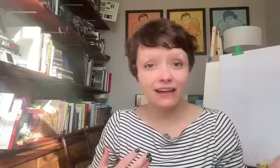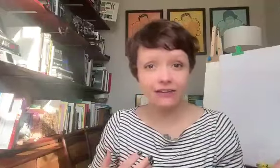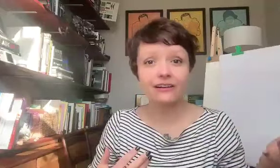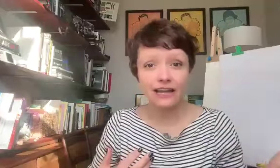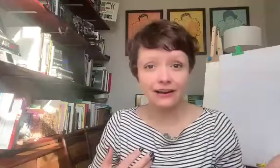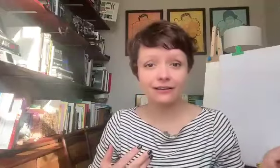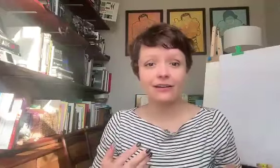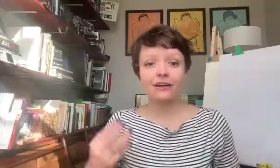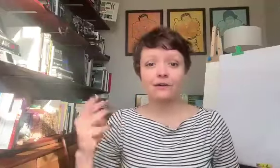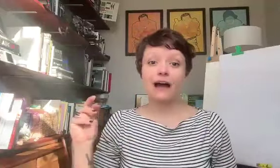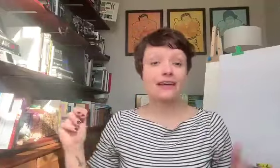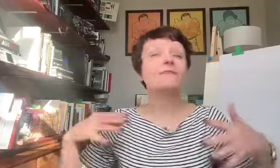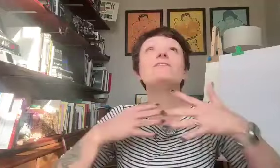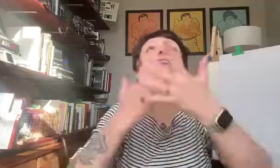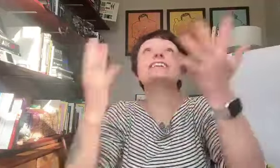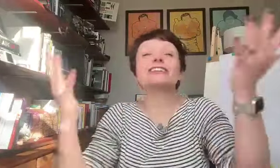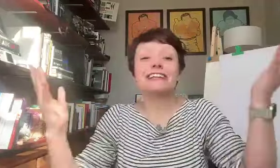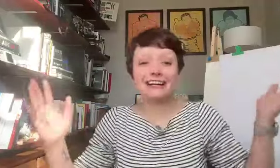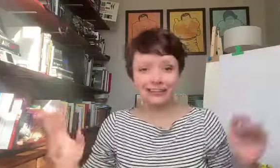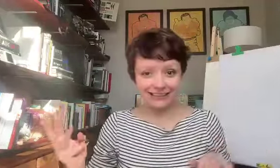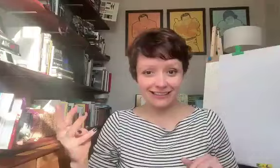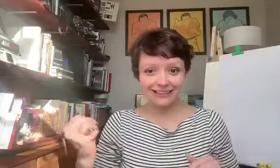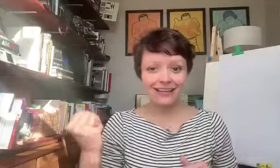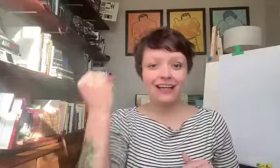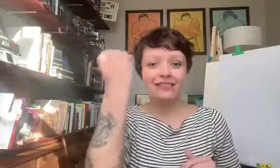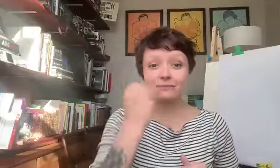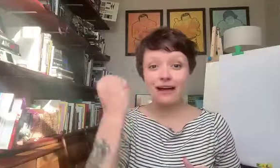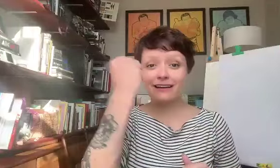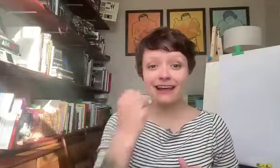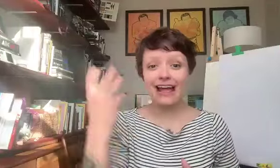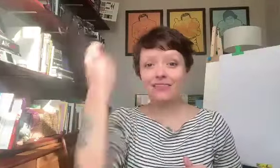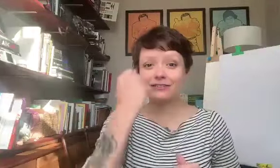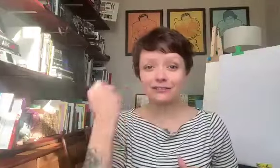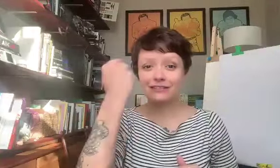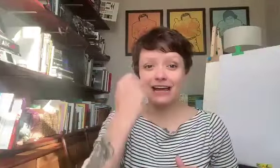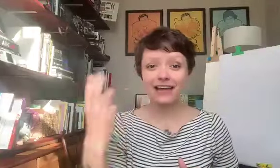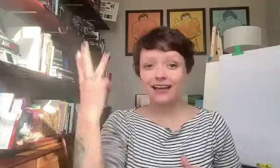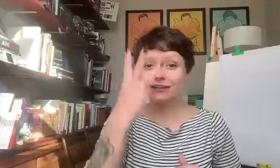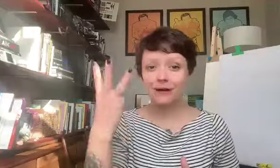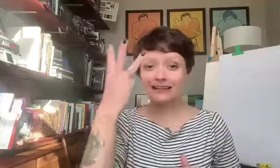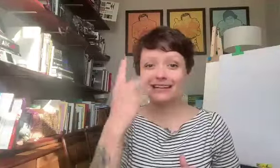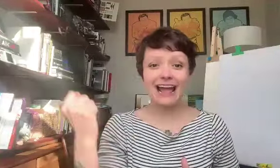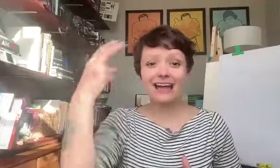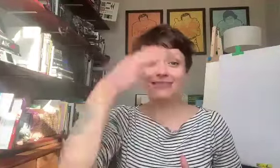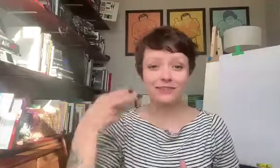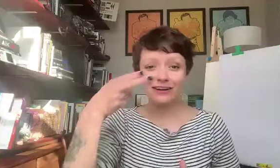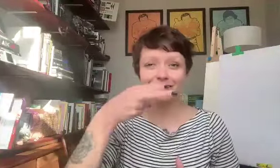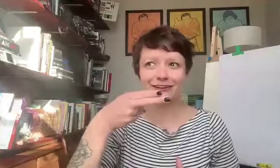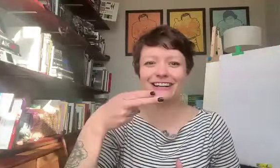another letter. And then eventually it'll look like this. There's Monday and there's Tuesday. There's Wednesday and there's